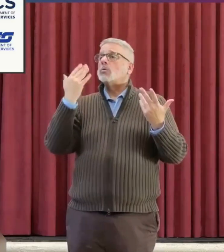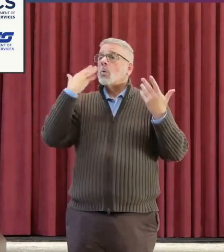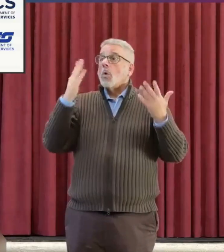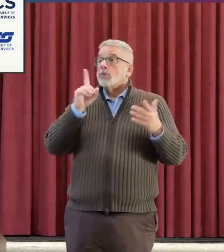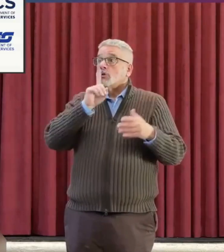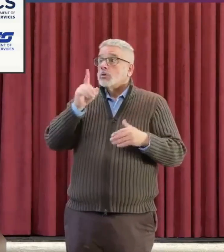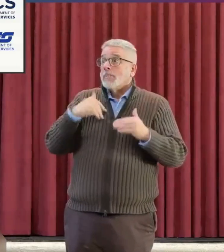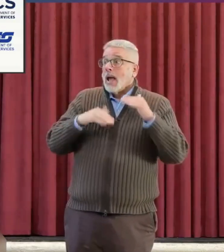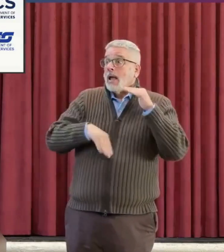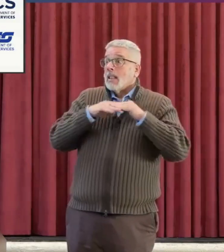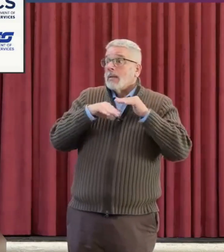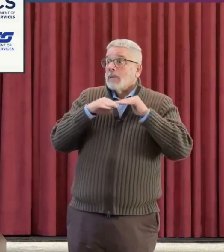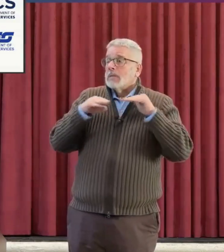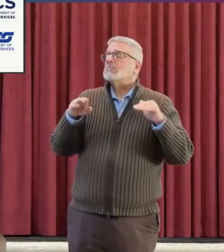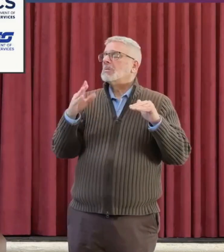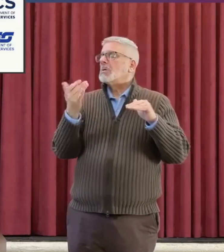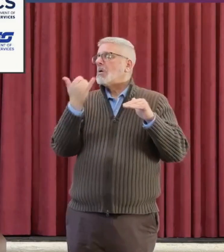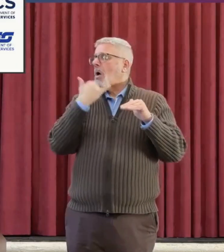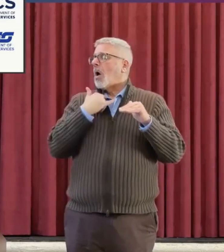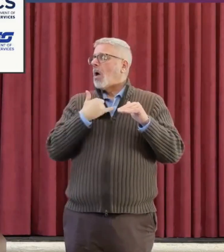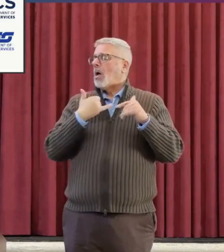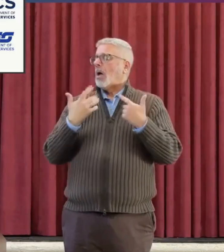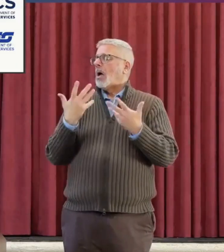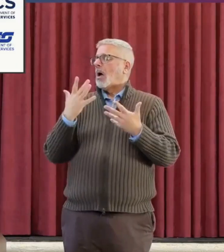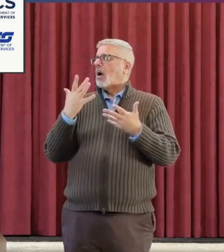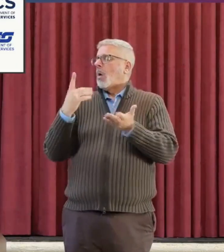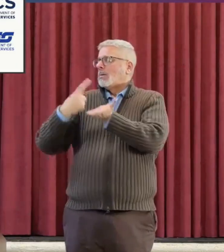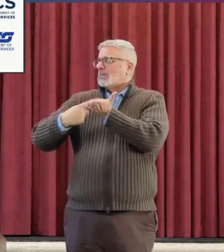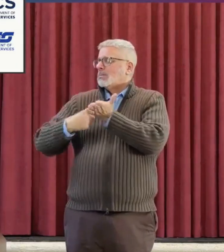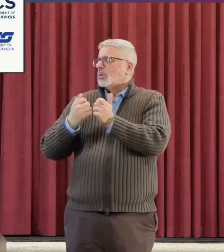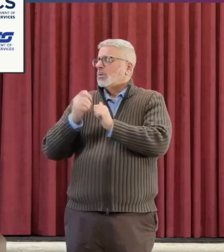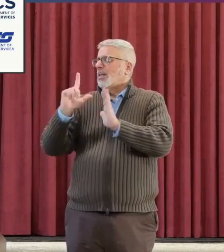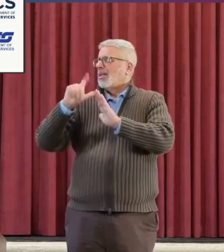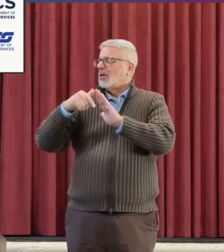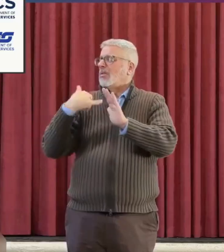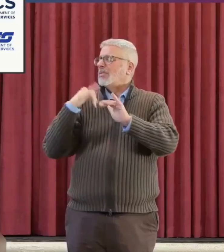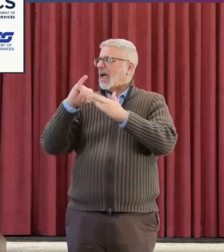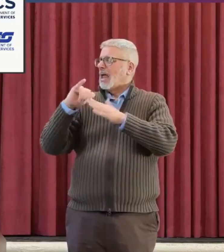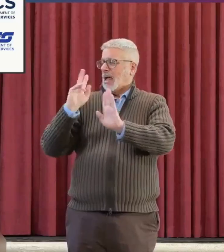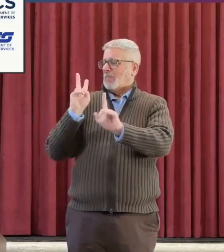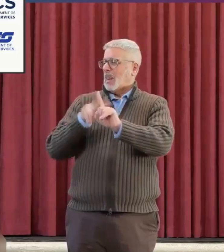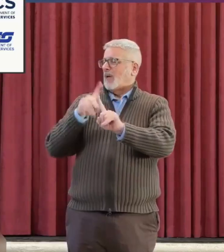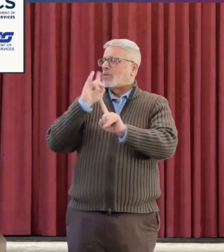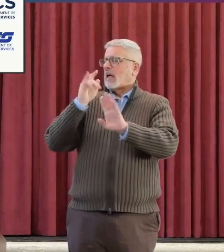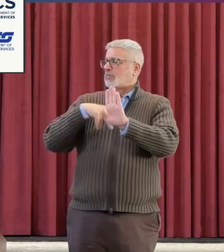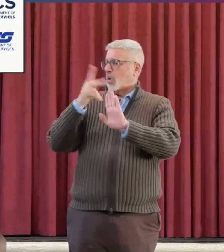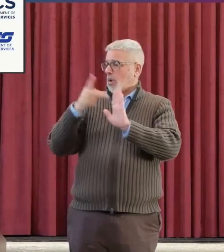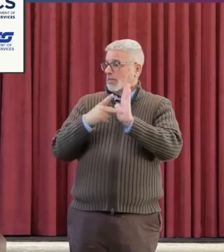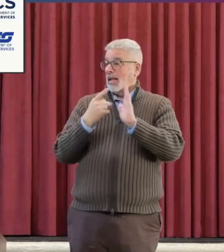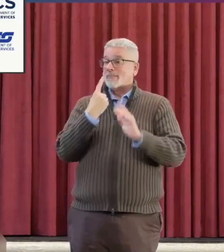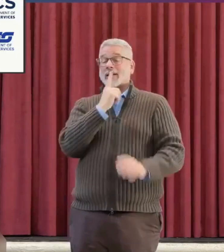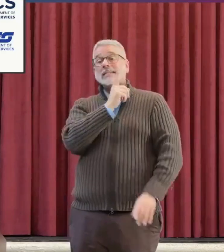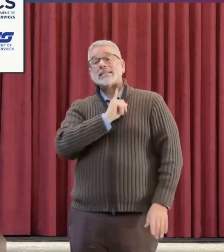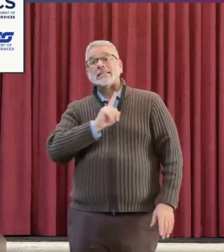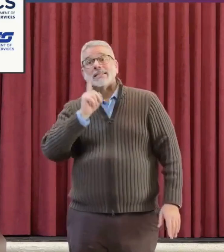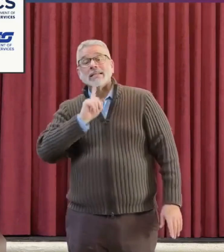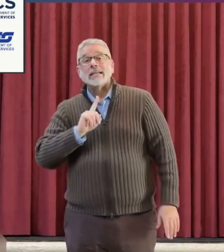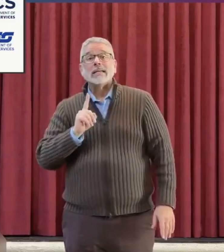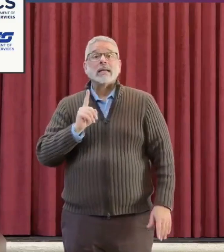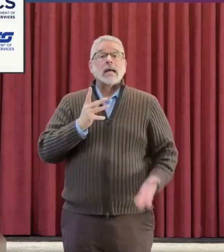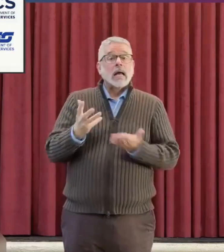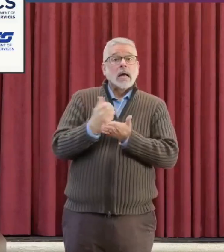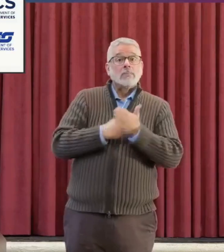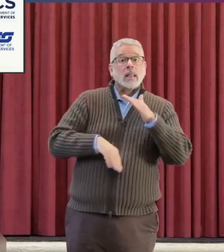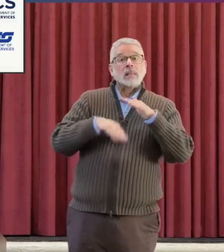us a call. But there is another program that you can apply for. And with that program, if you're single,